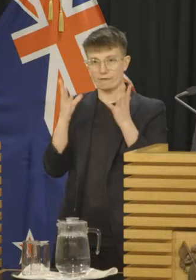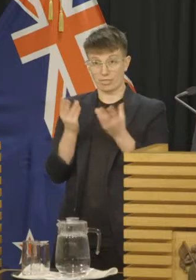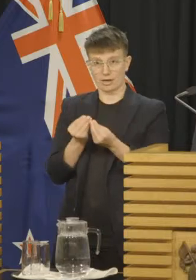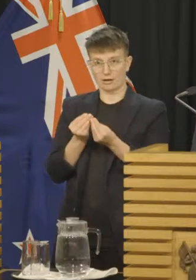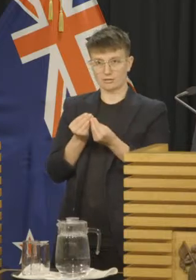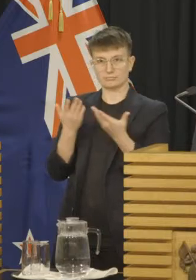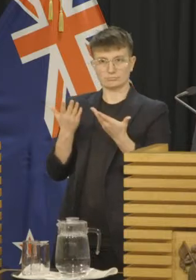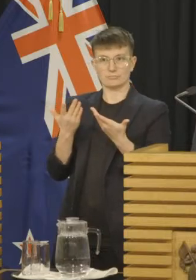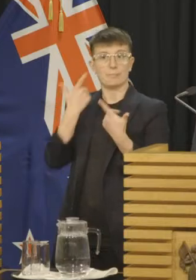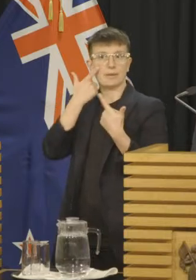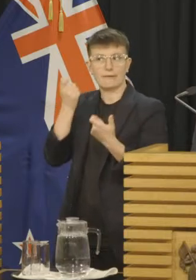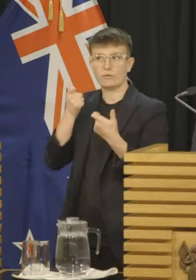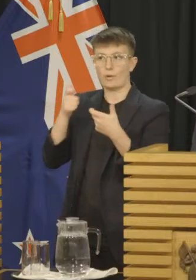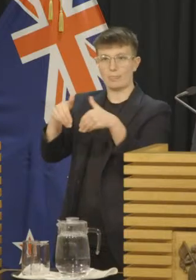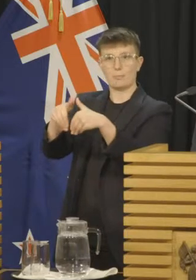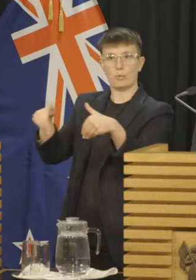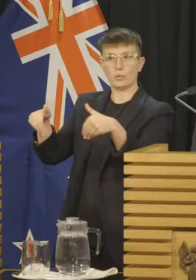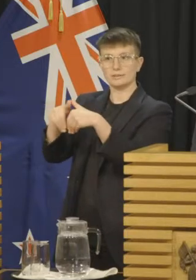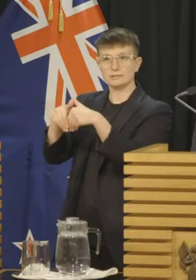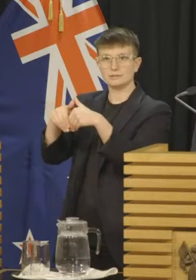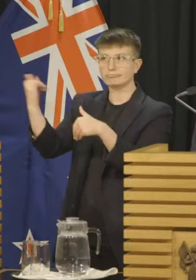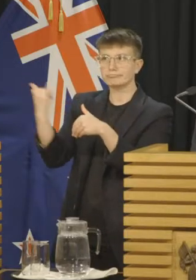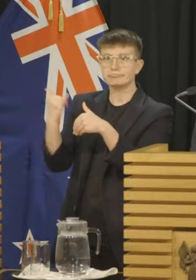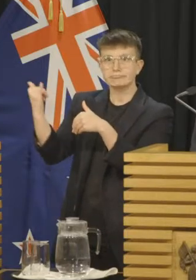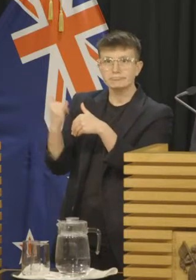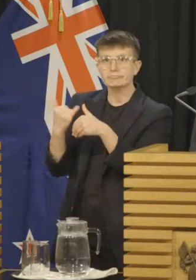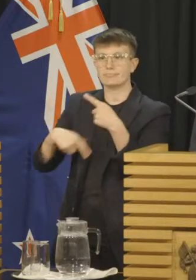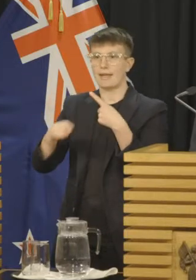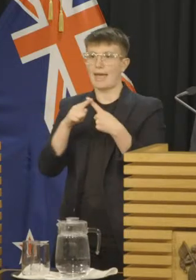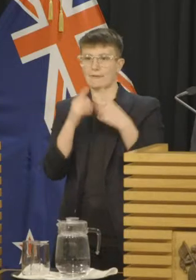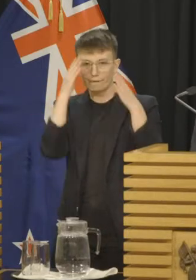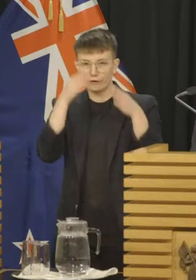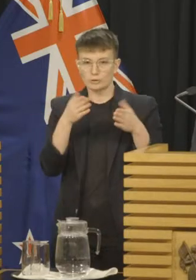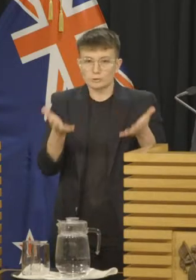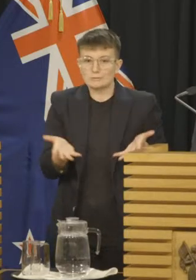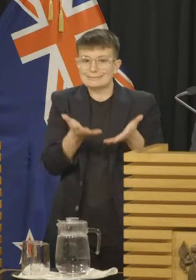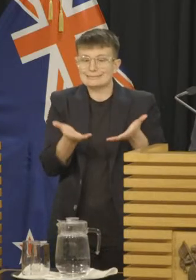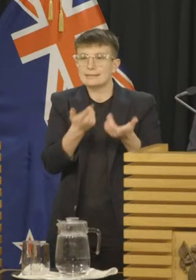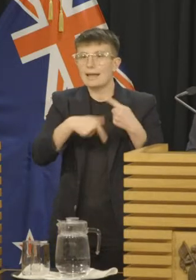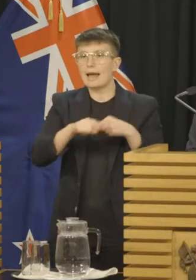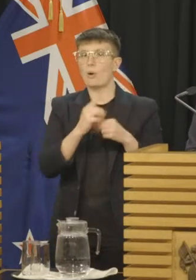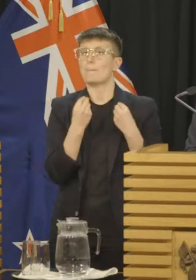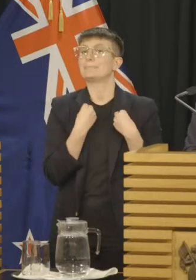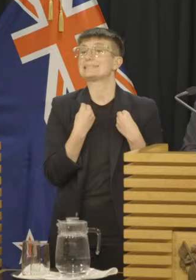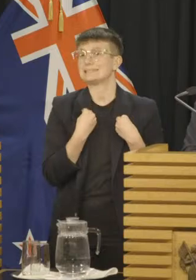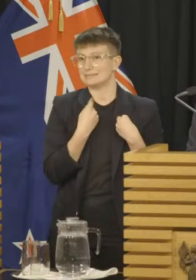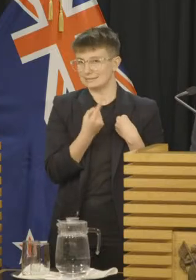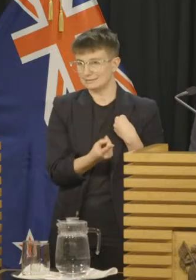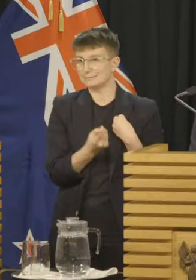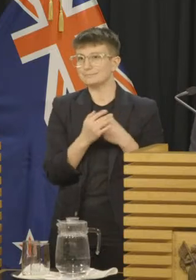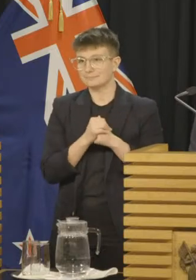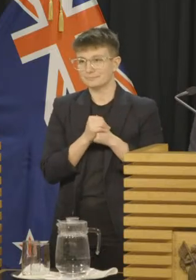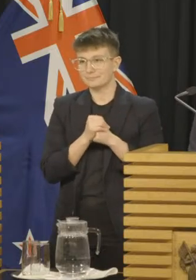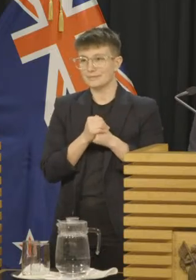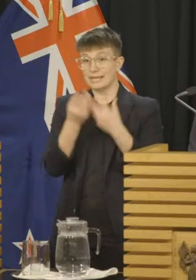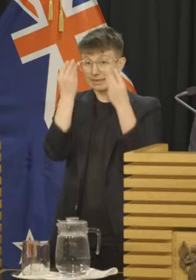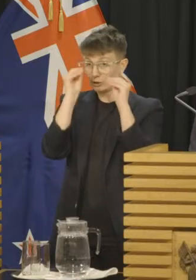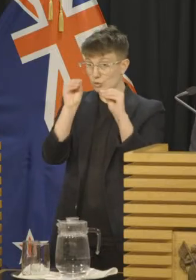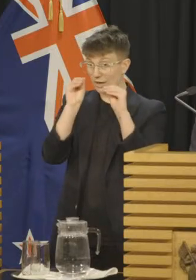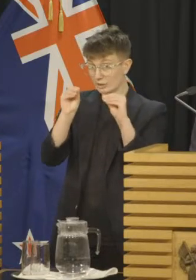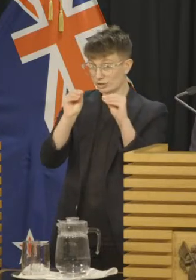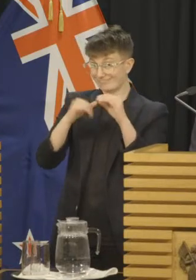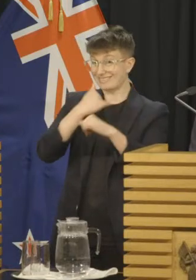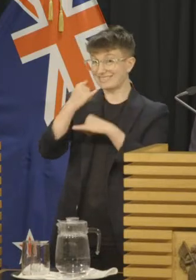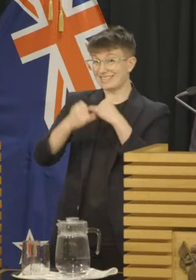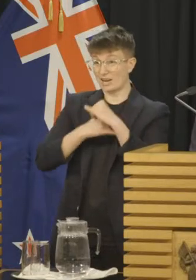been hit the hardest. International education is our 5th largest export earner and contributed nearly $5